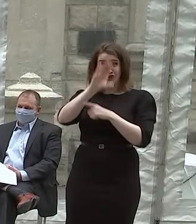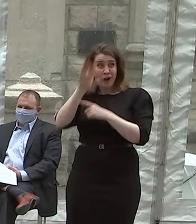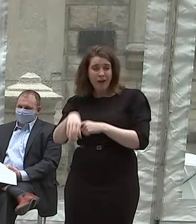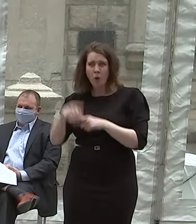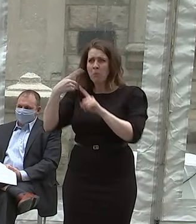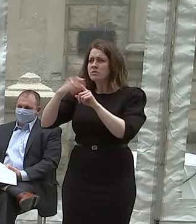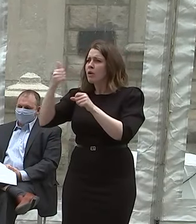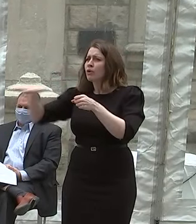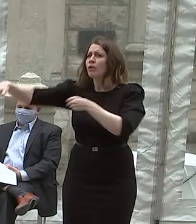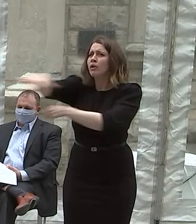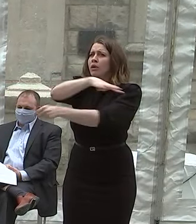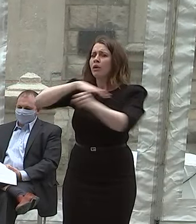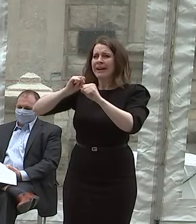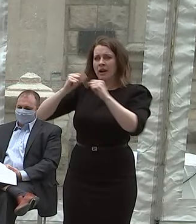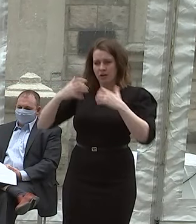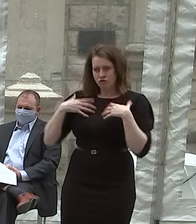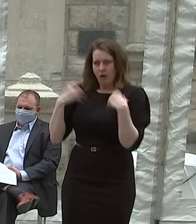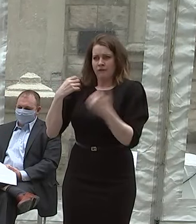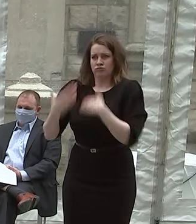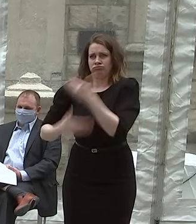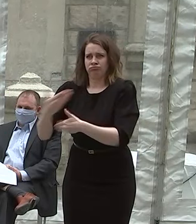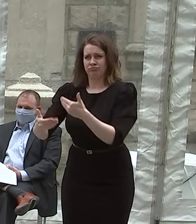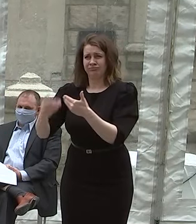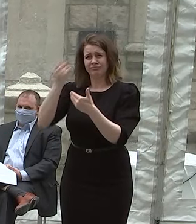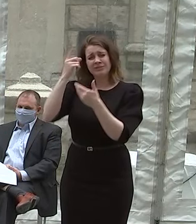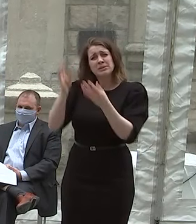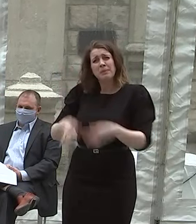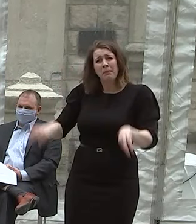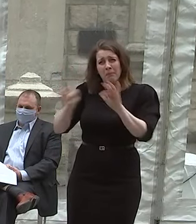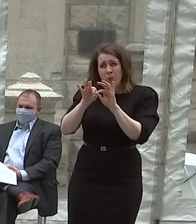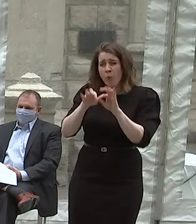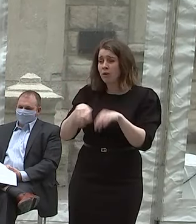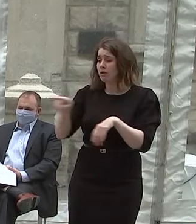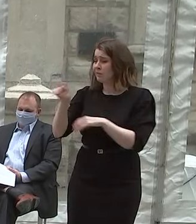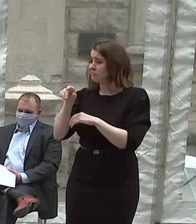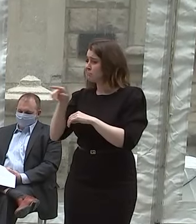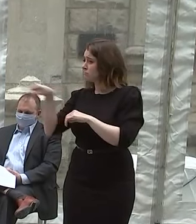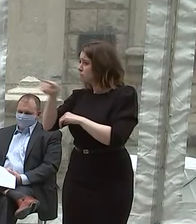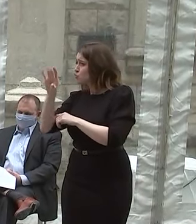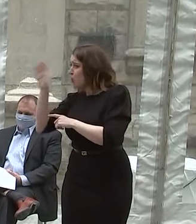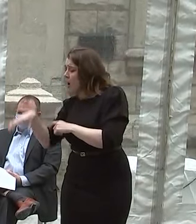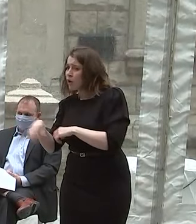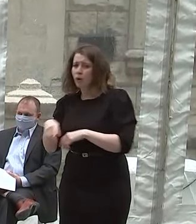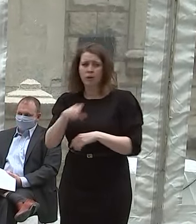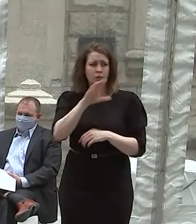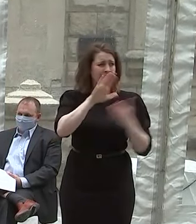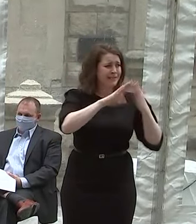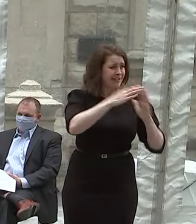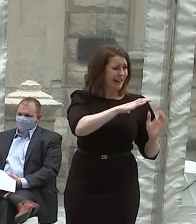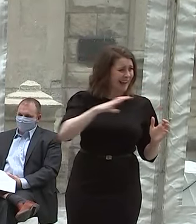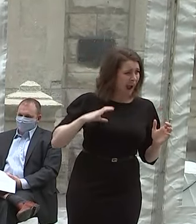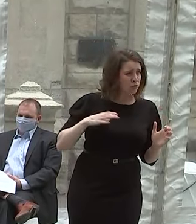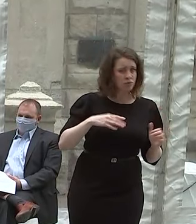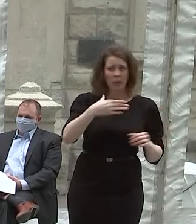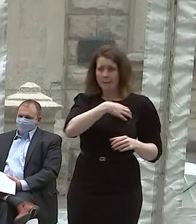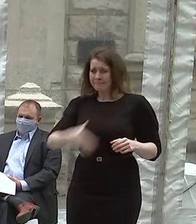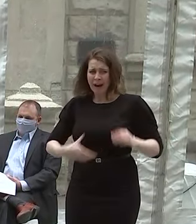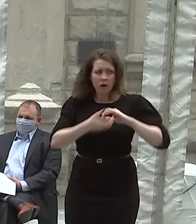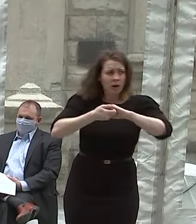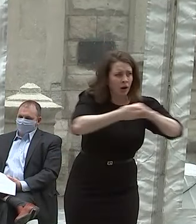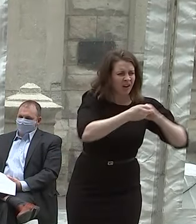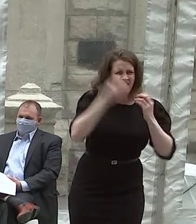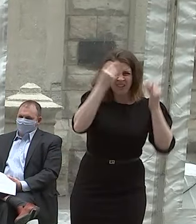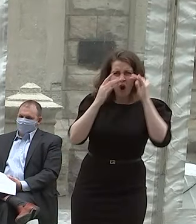crisis. It's going to be crucial that everyone in the city and the region, from the city council to the mayor's office, is working together to think through the